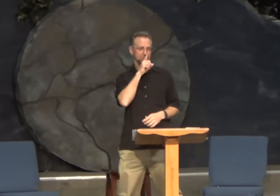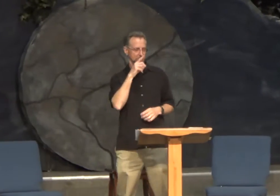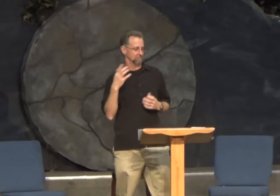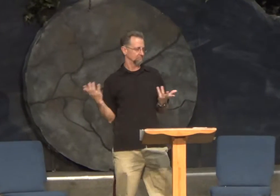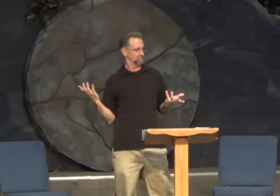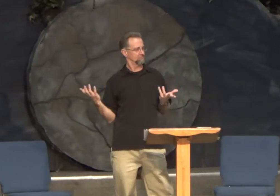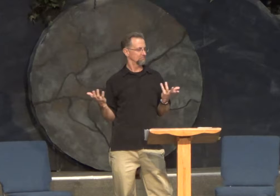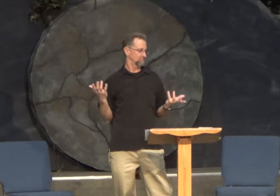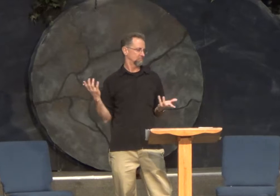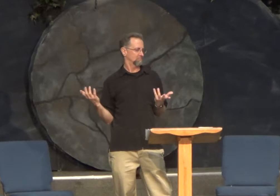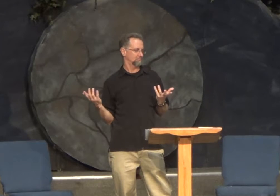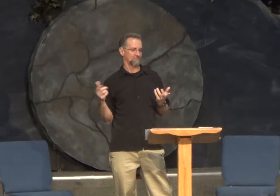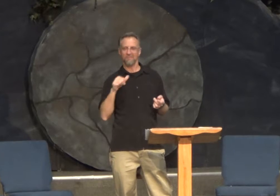moment,